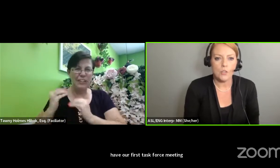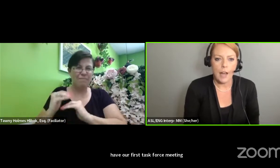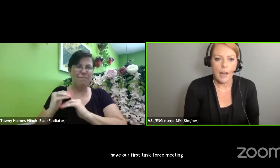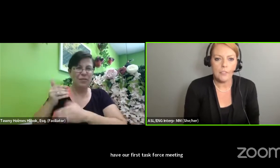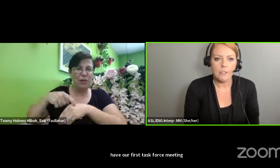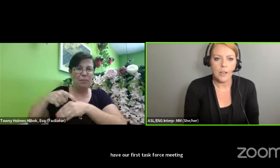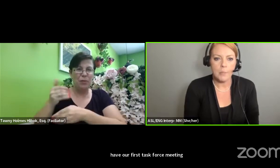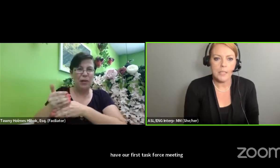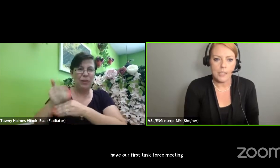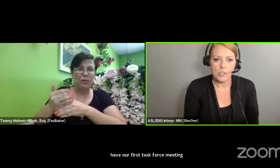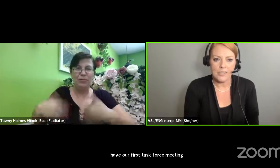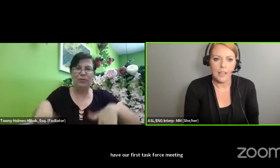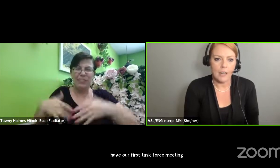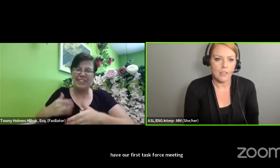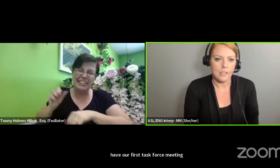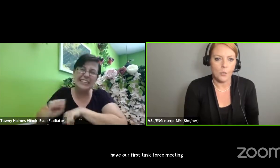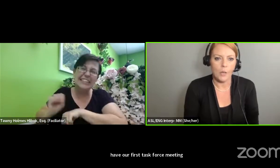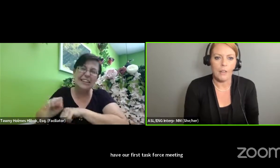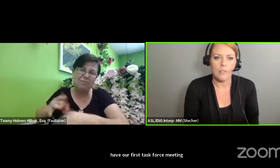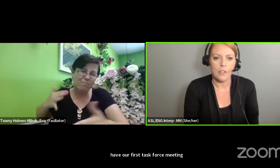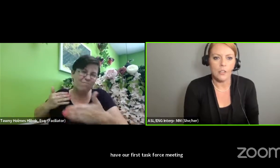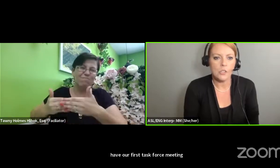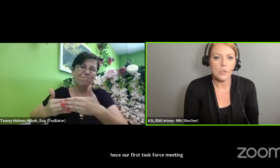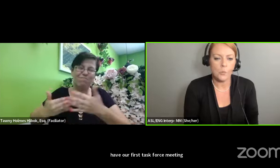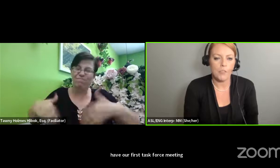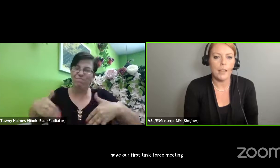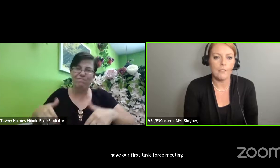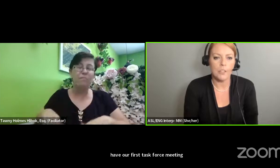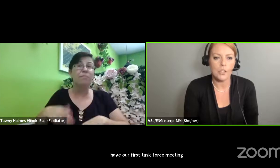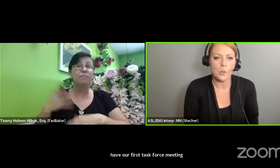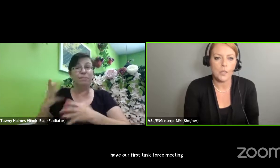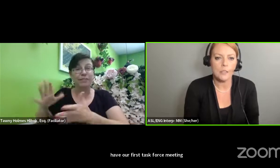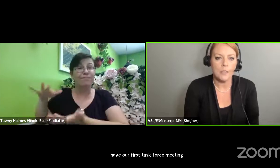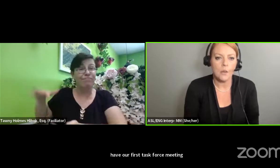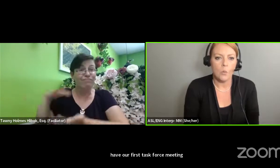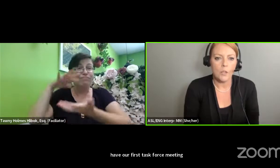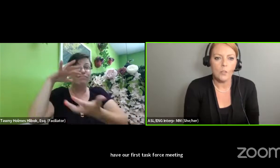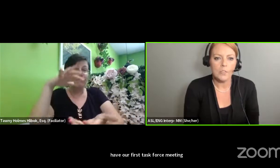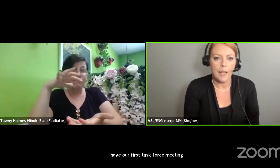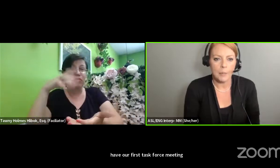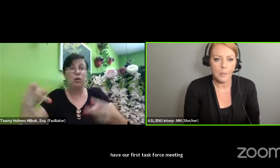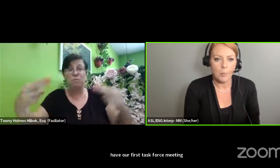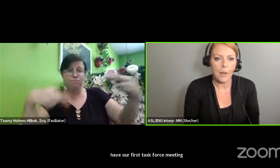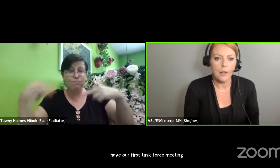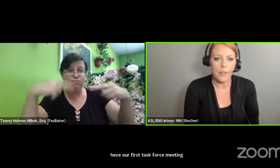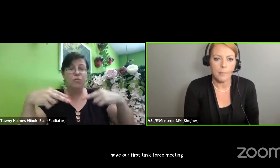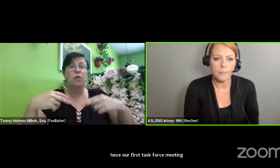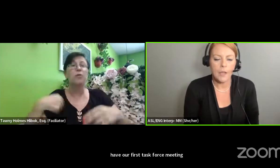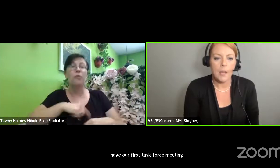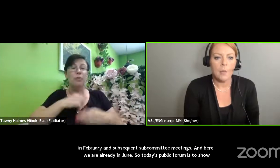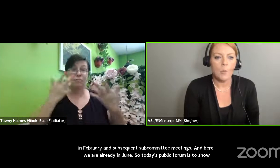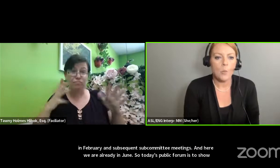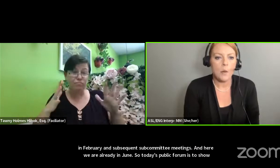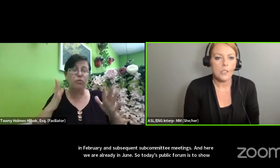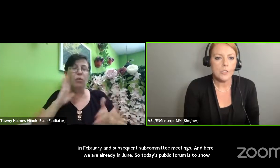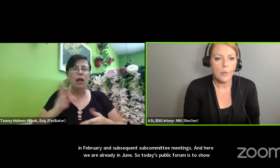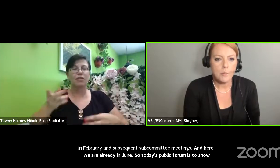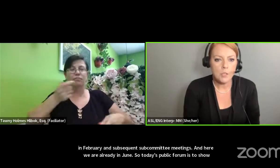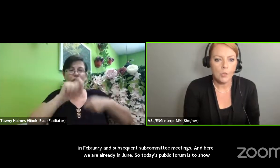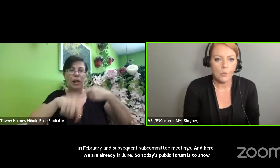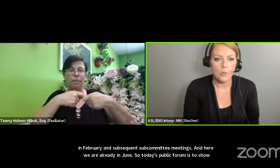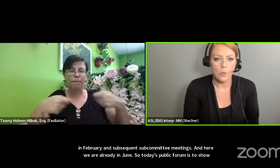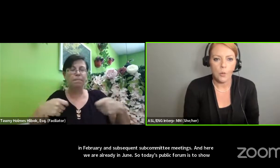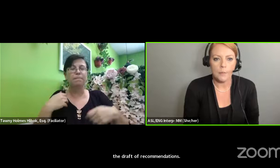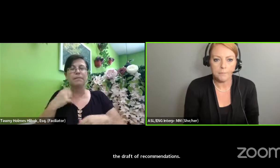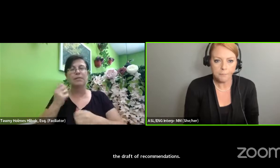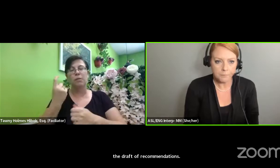show the draft of recommendations. Obviously, we've had a very short window of time to prepare them, but we want to show them